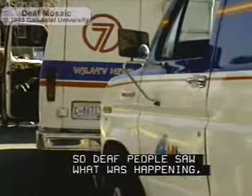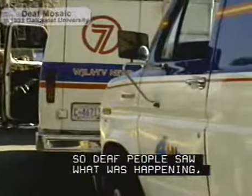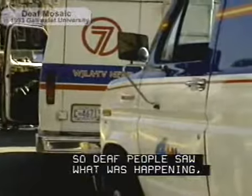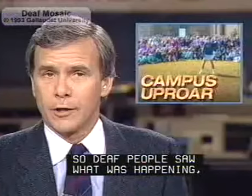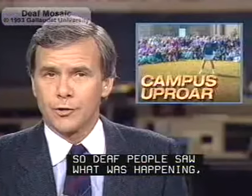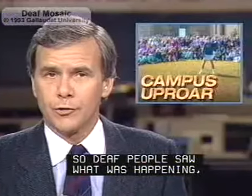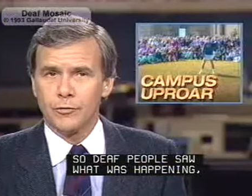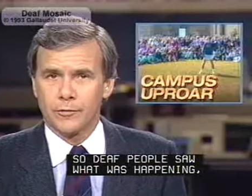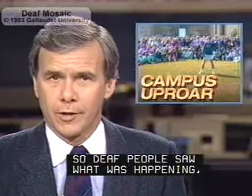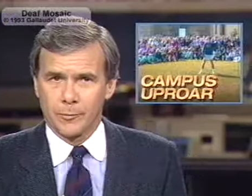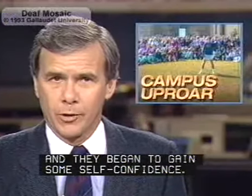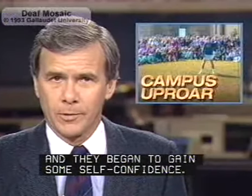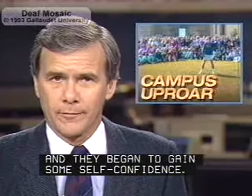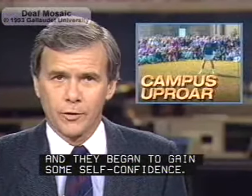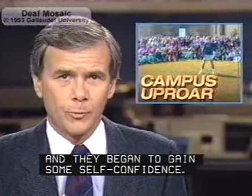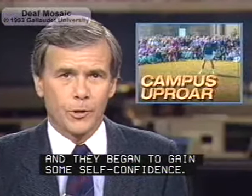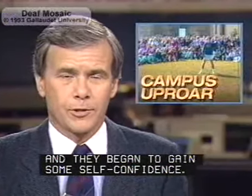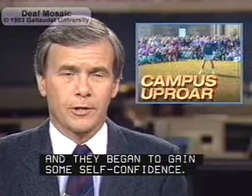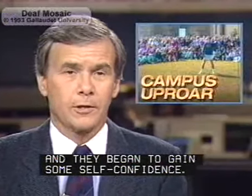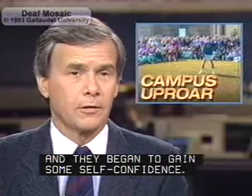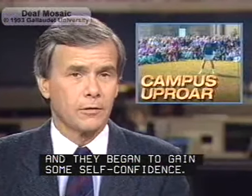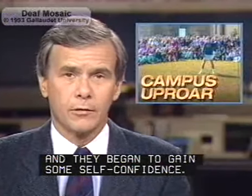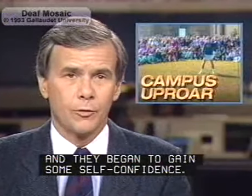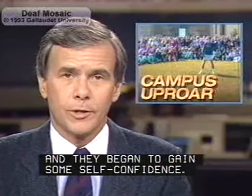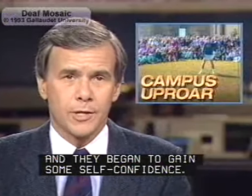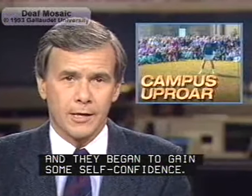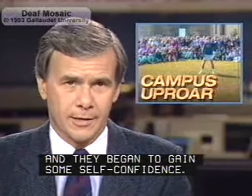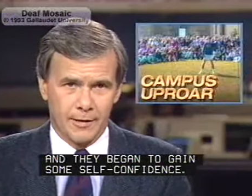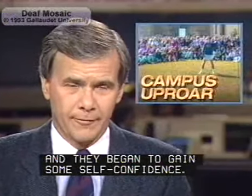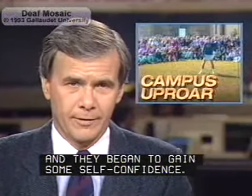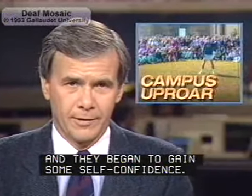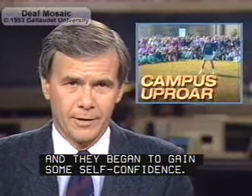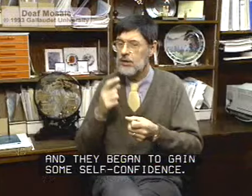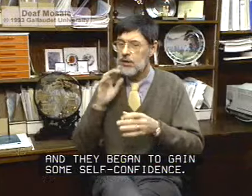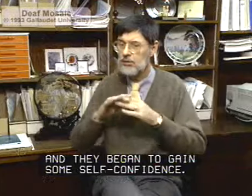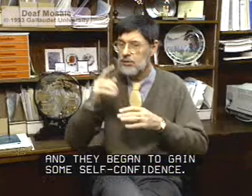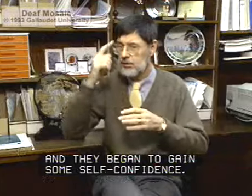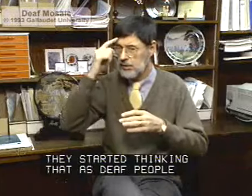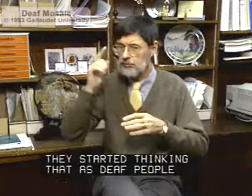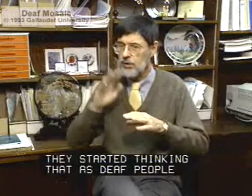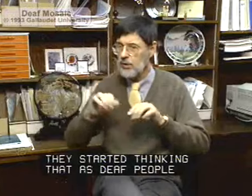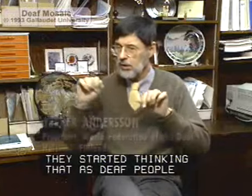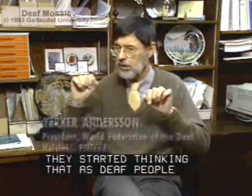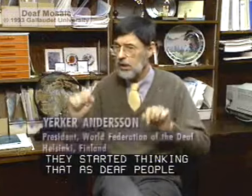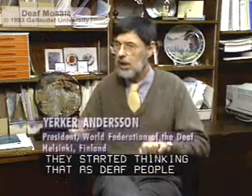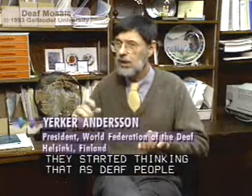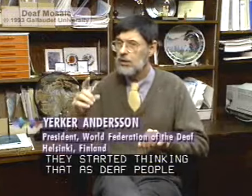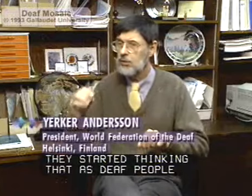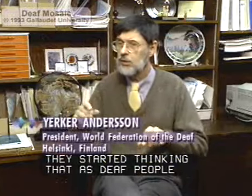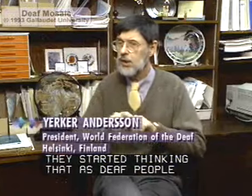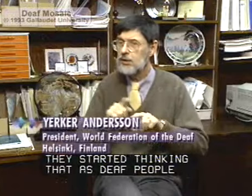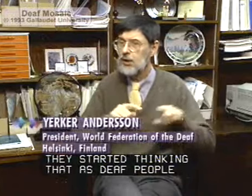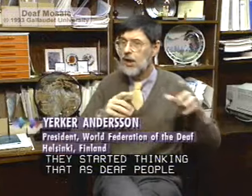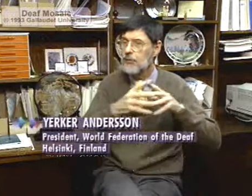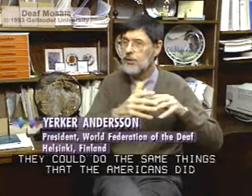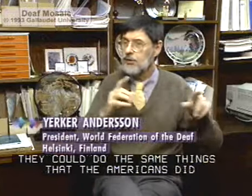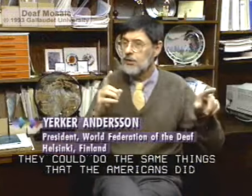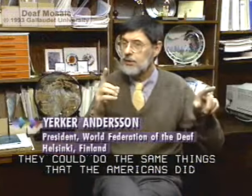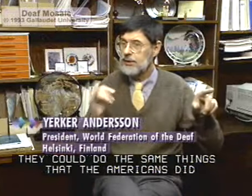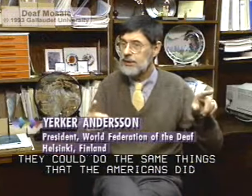what was happening, and they began to gain some self-confidence. They started thinking that as deaf people they could do the same